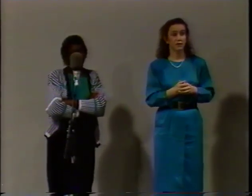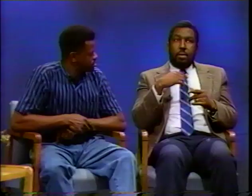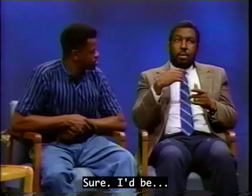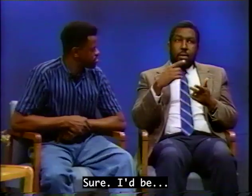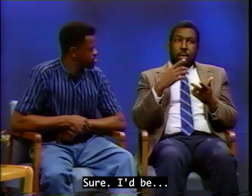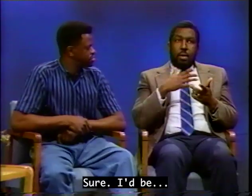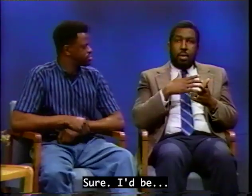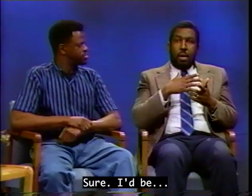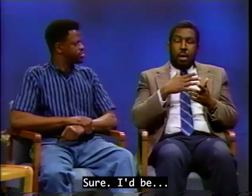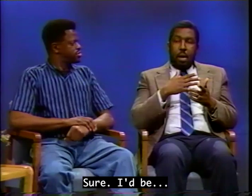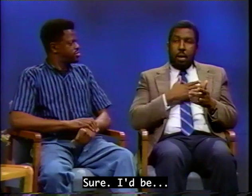Sure.